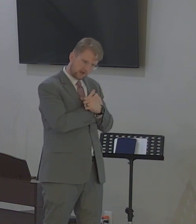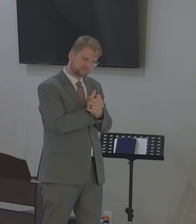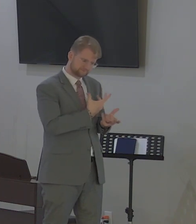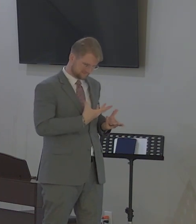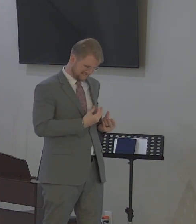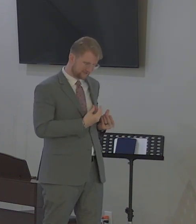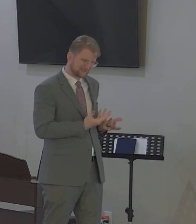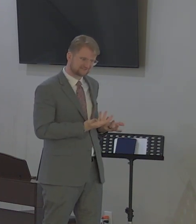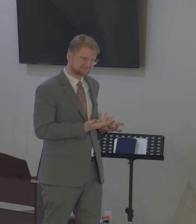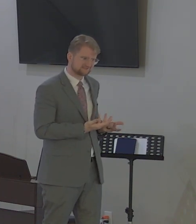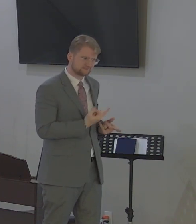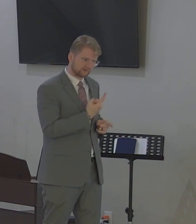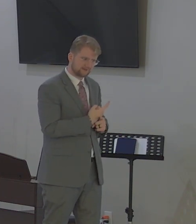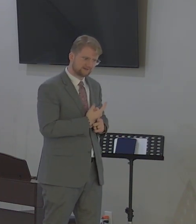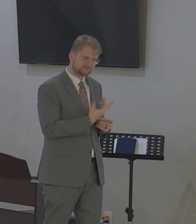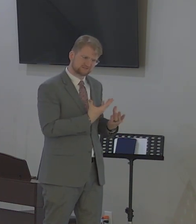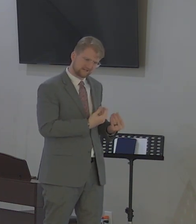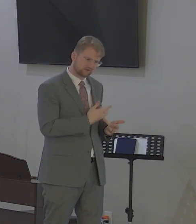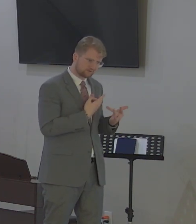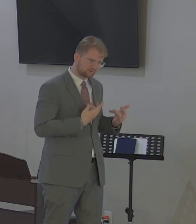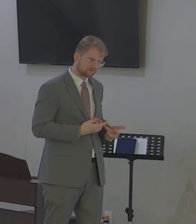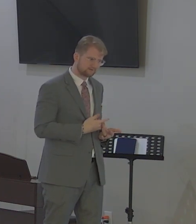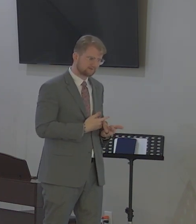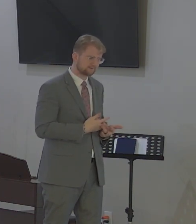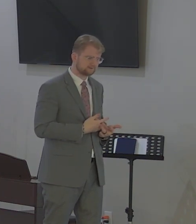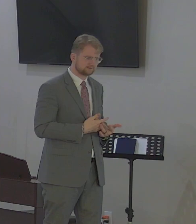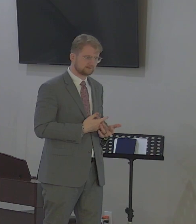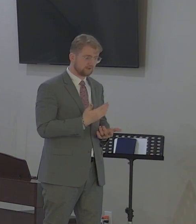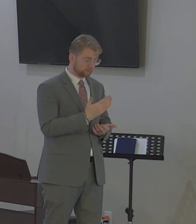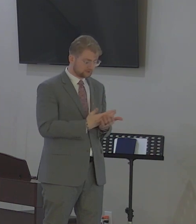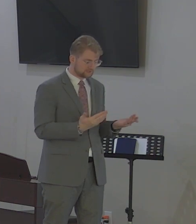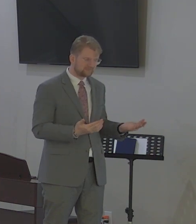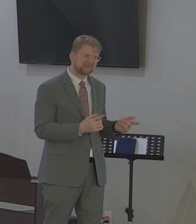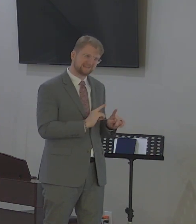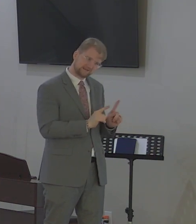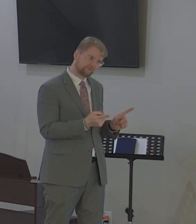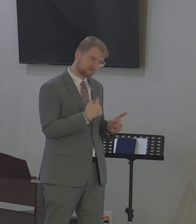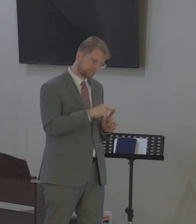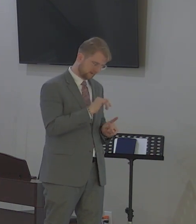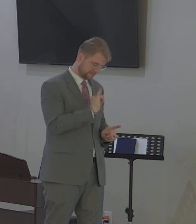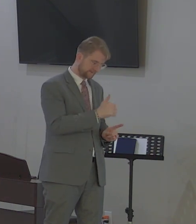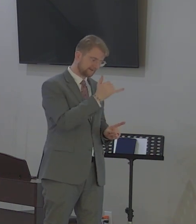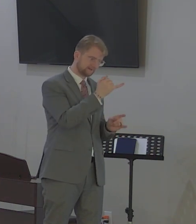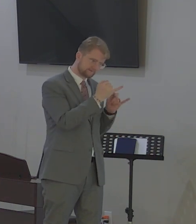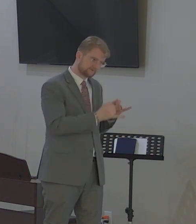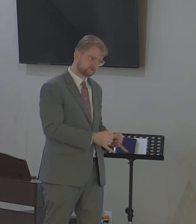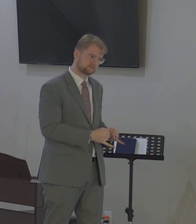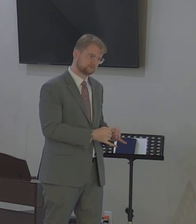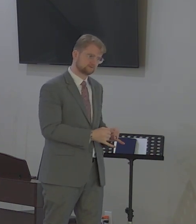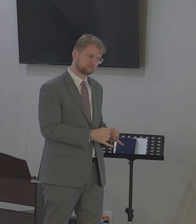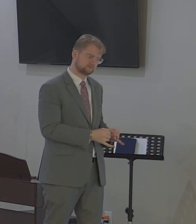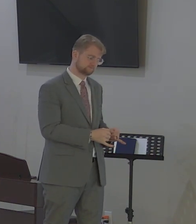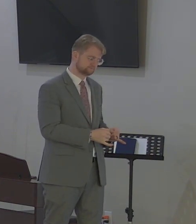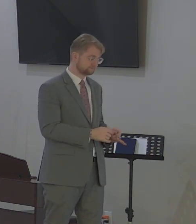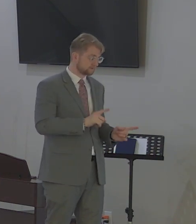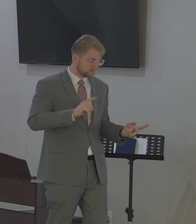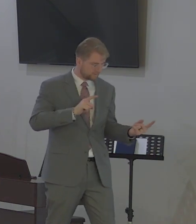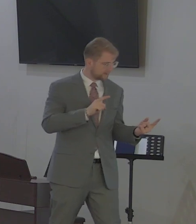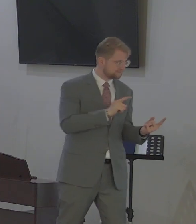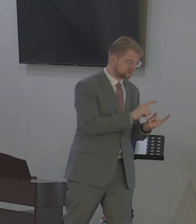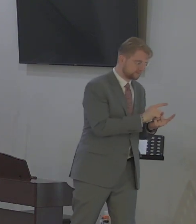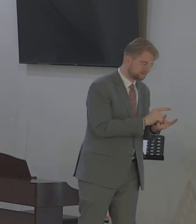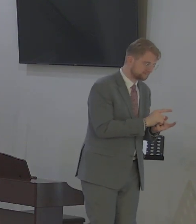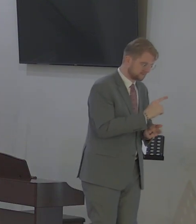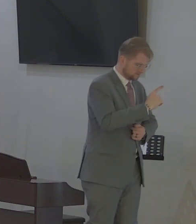Something different about this individual than the religious guy and the service guy. To him and bound up his wounds, pouring in oil and